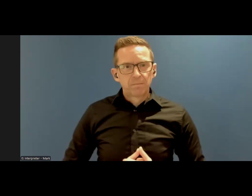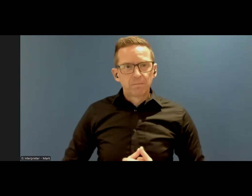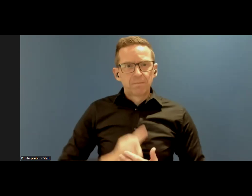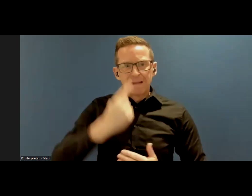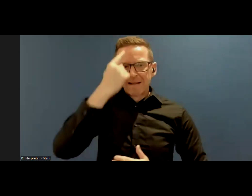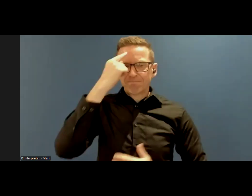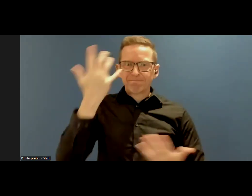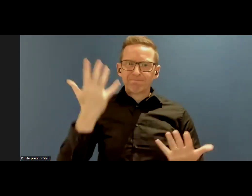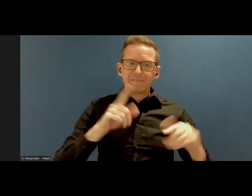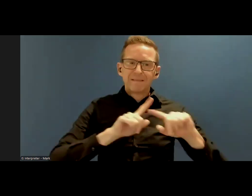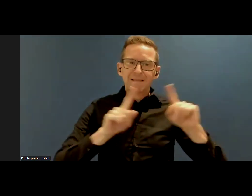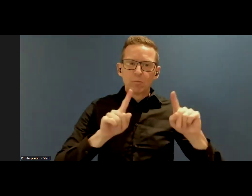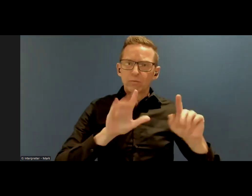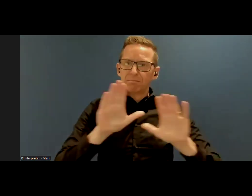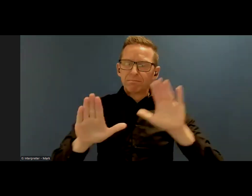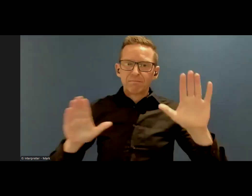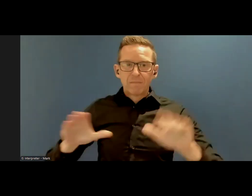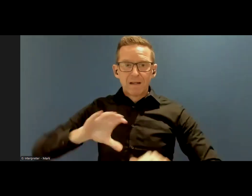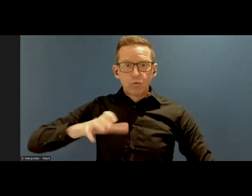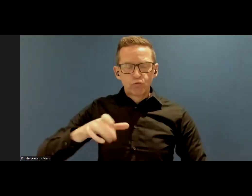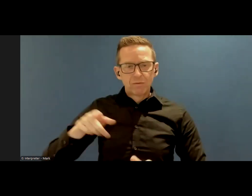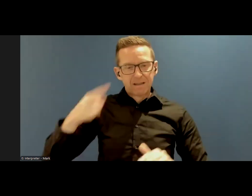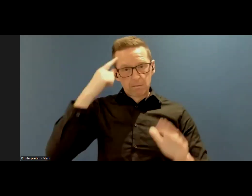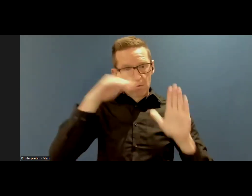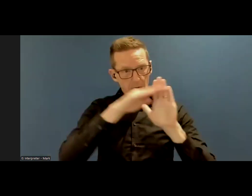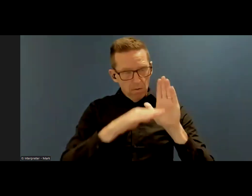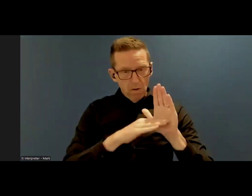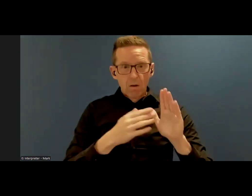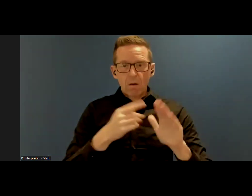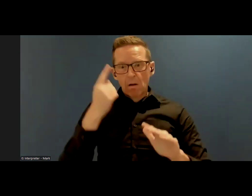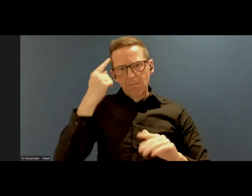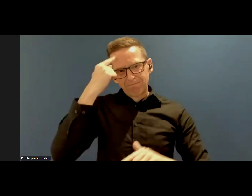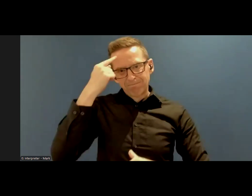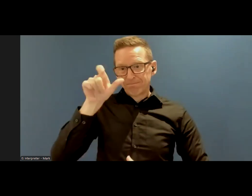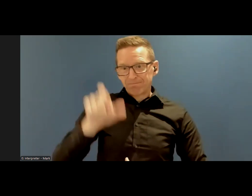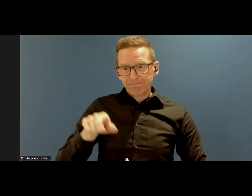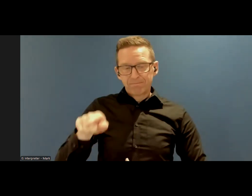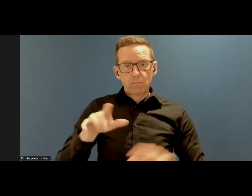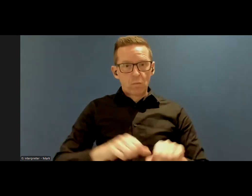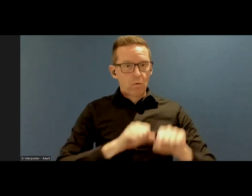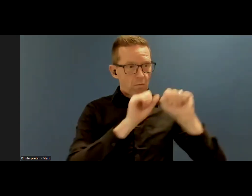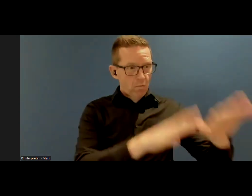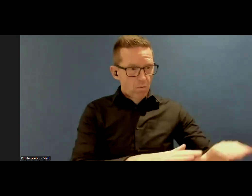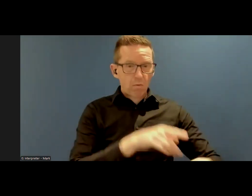1 year, 3 years, but then they end up spending their entire lives inside these institutions.